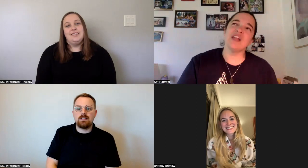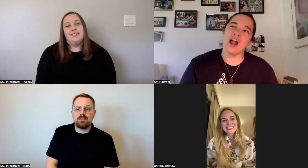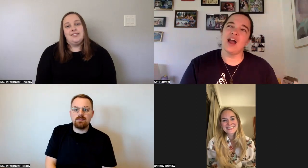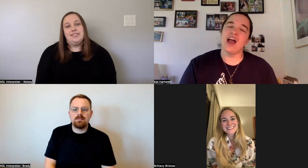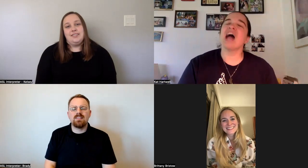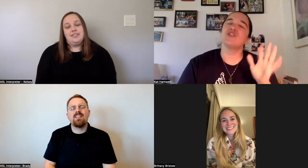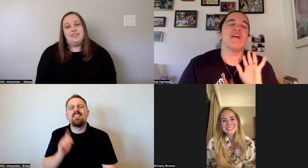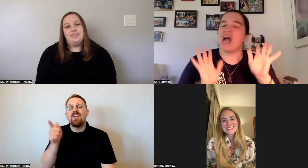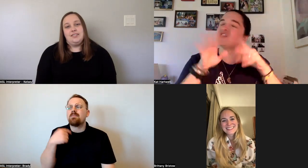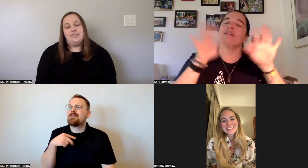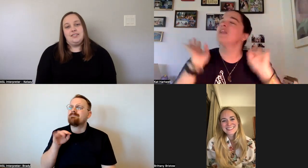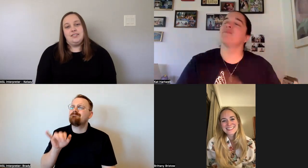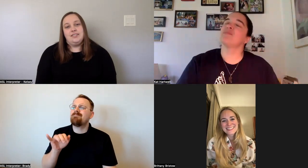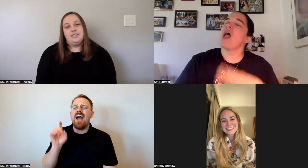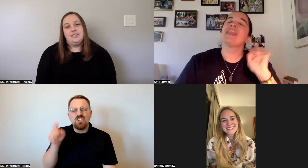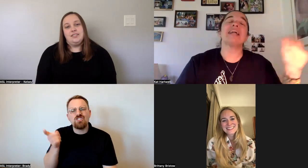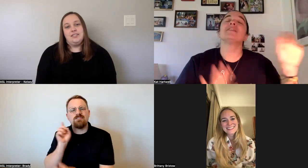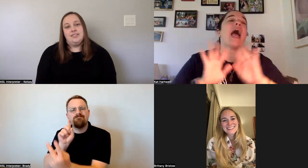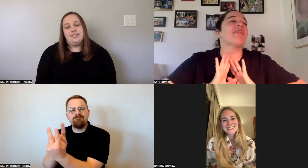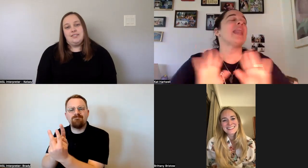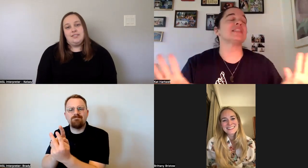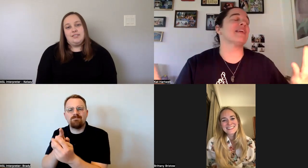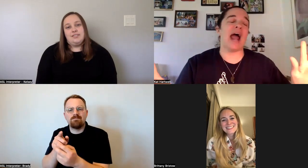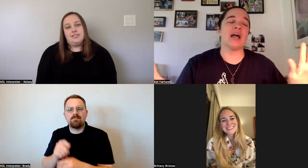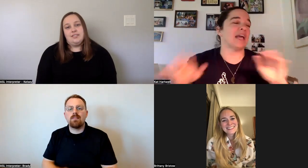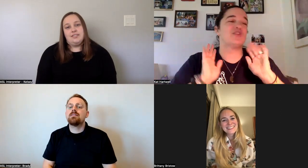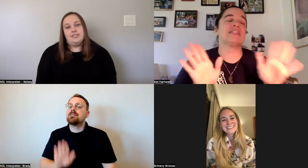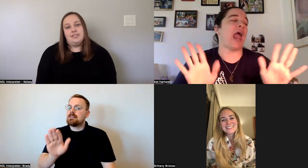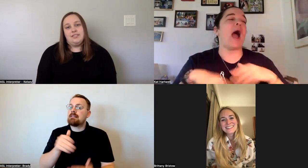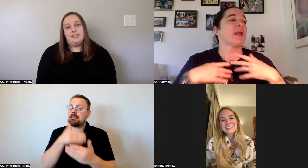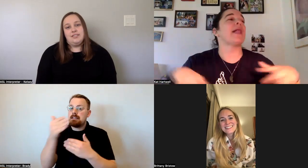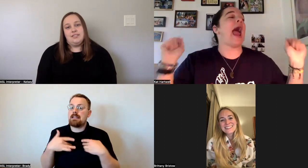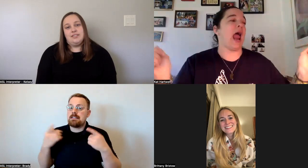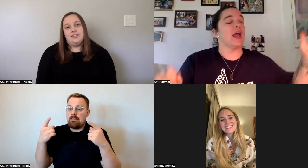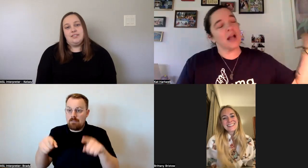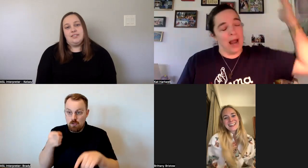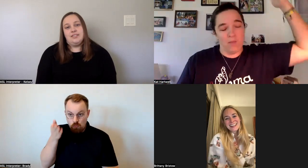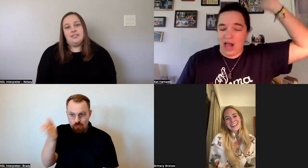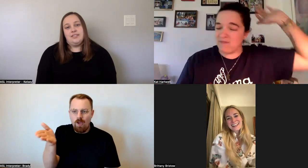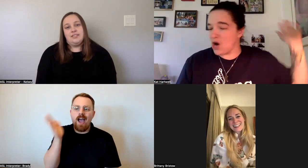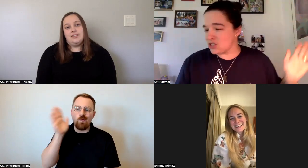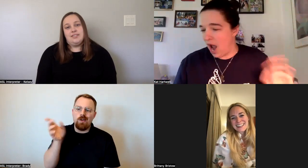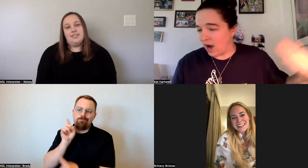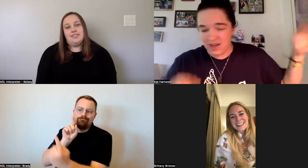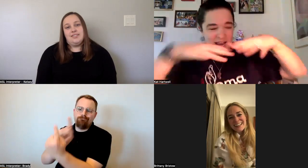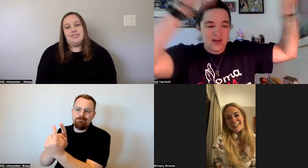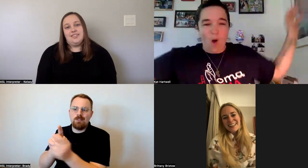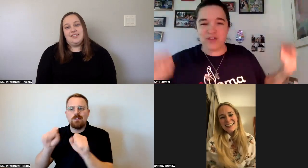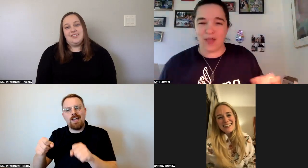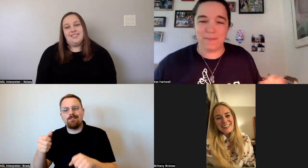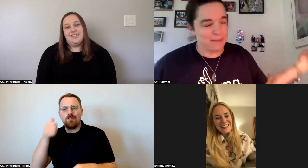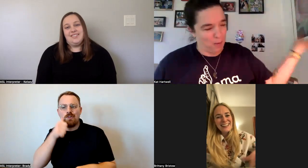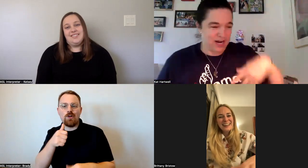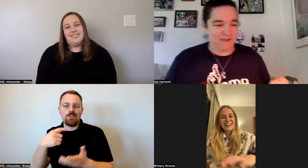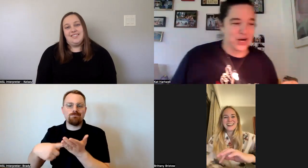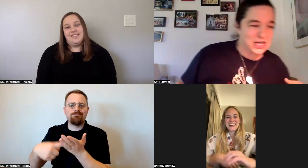And I was like, I shouldn't, no. Not at the next event, if she's there, I'm gonna be like, hey, come on, we're gonna have a girl talk. And no